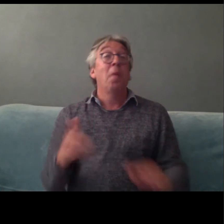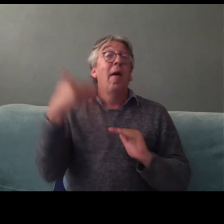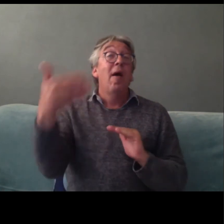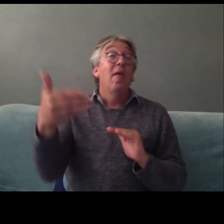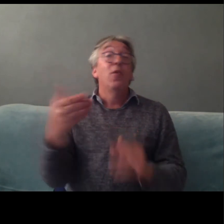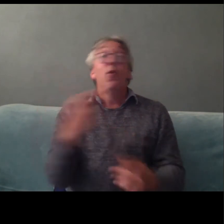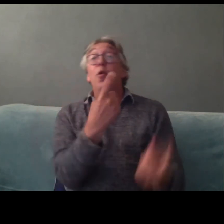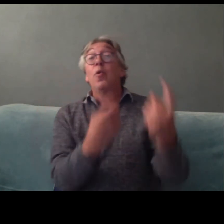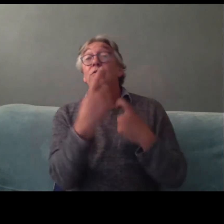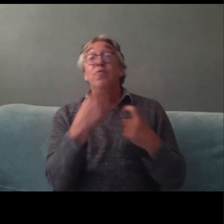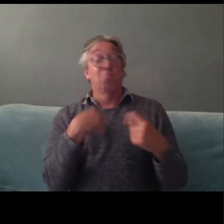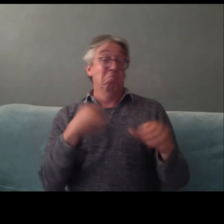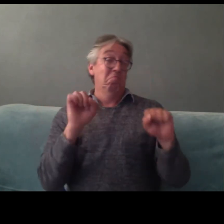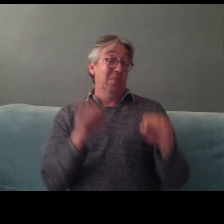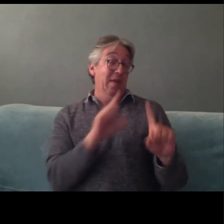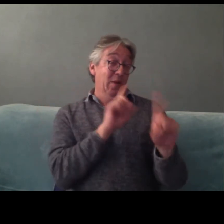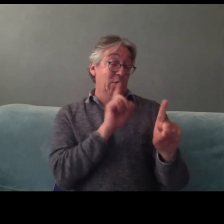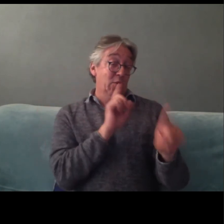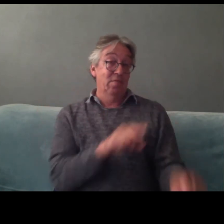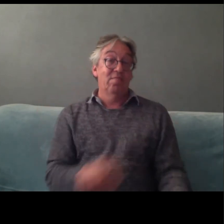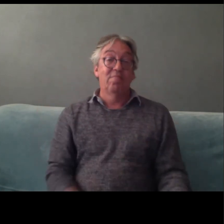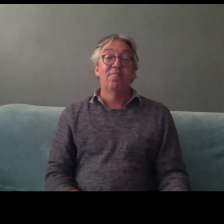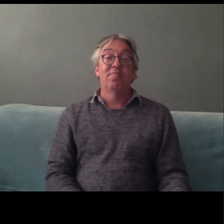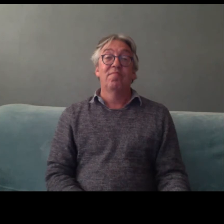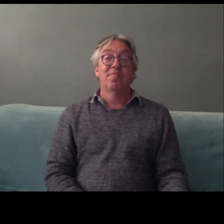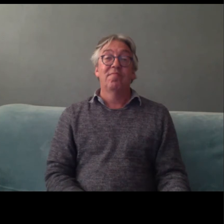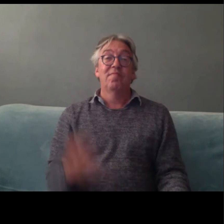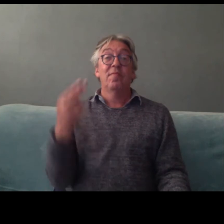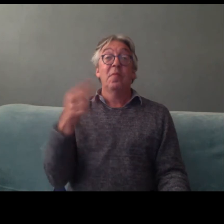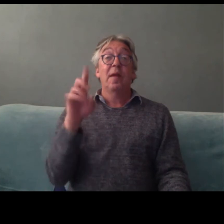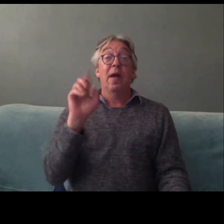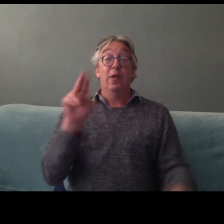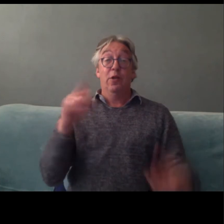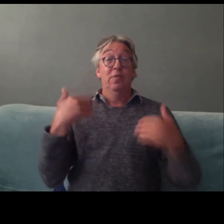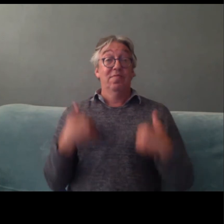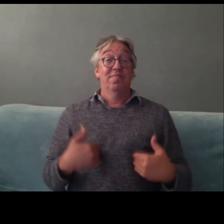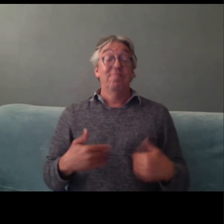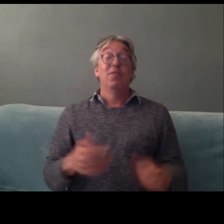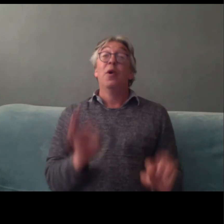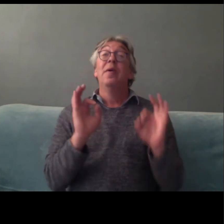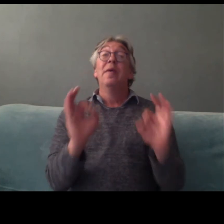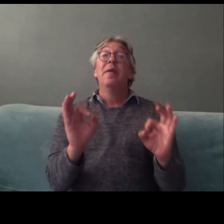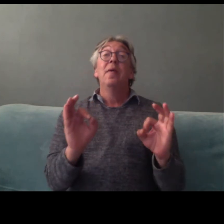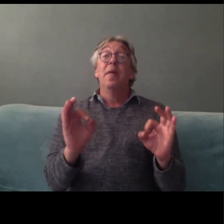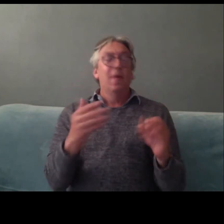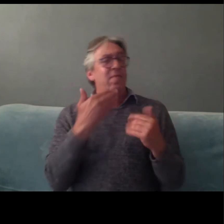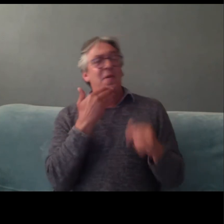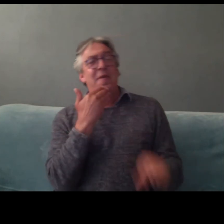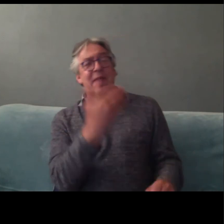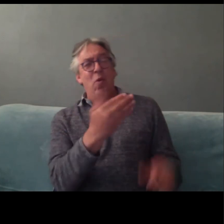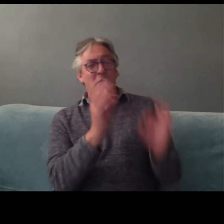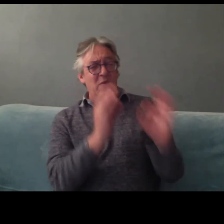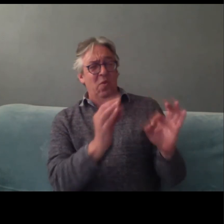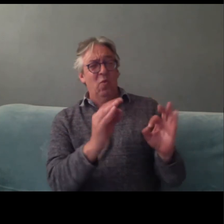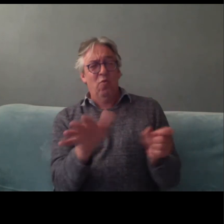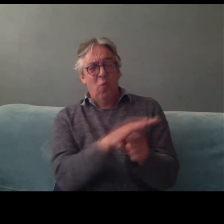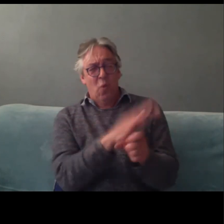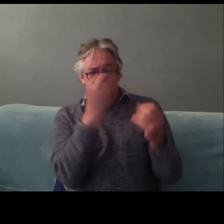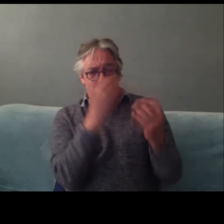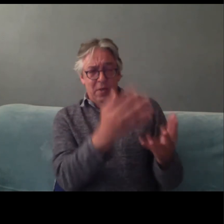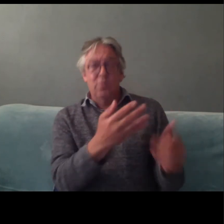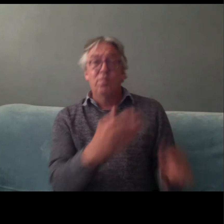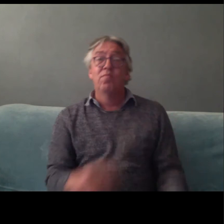Very complete presentation, lots of interesting information. We're going to try to reconnect with, before we move on